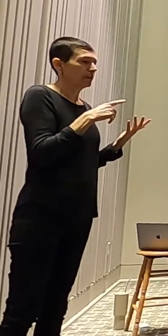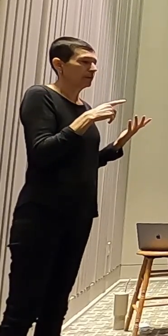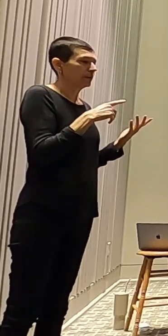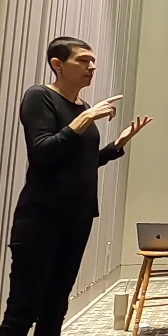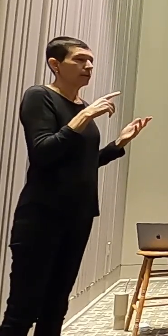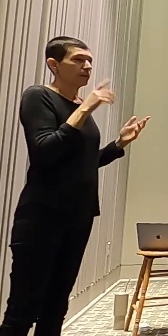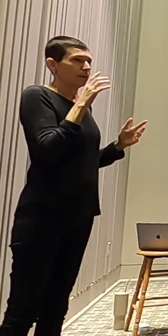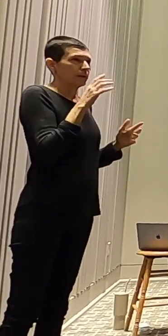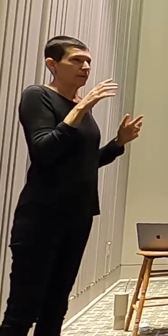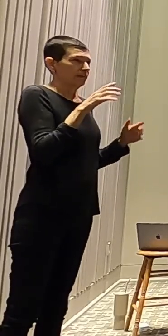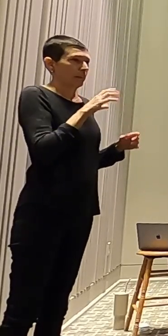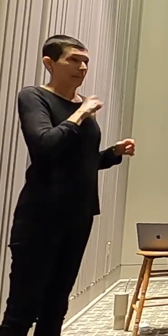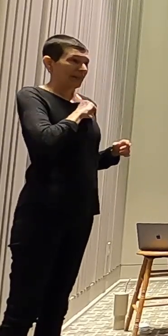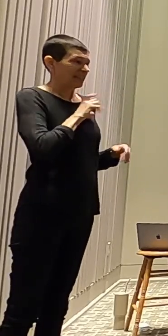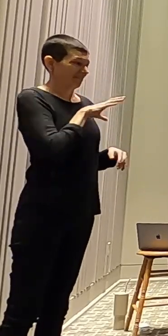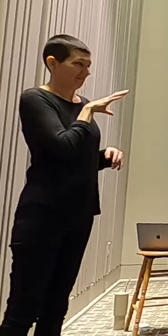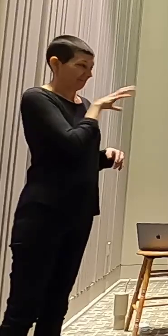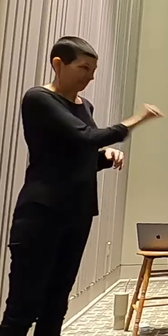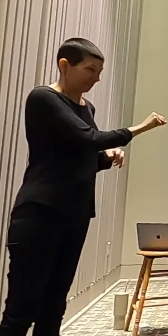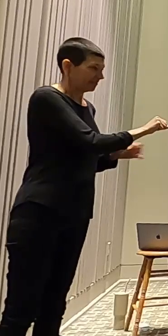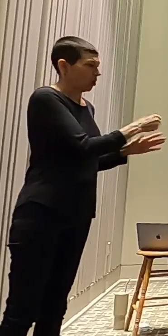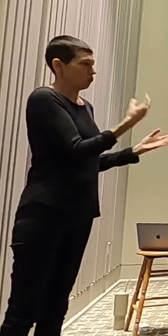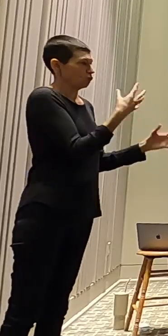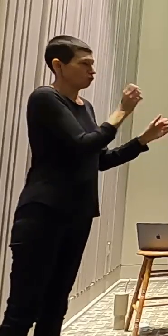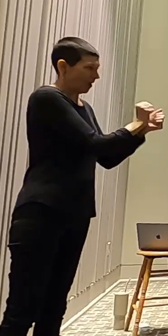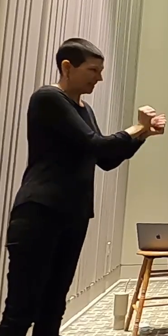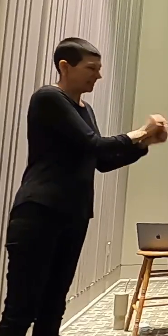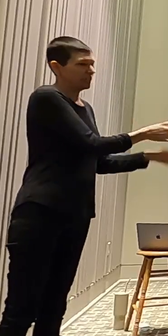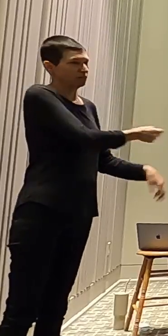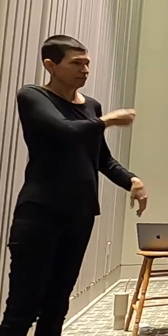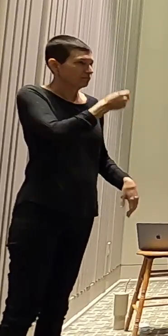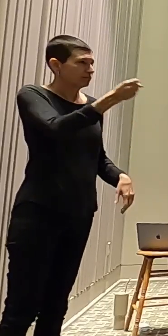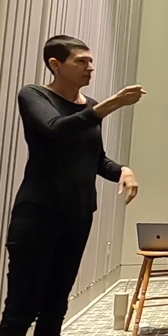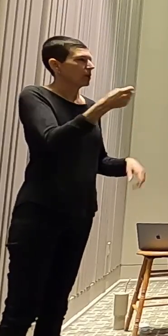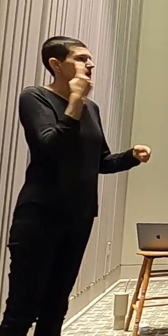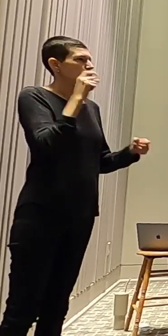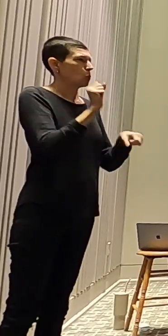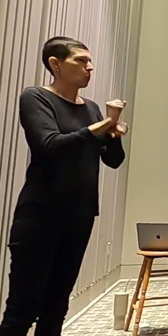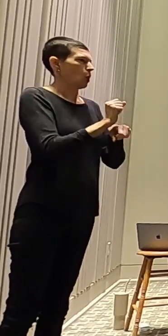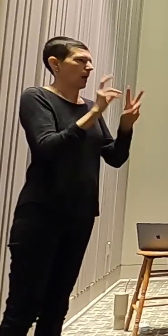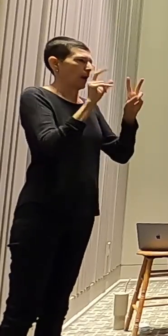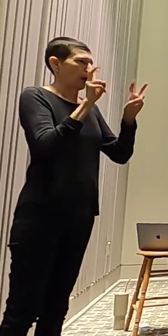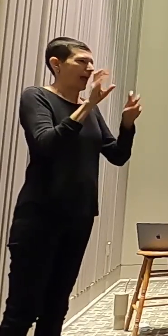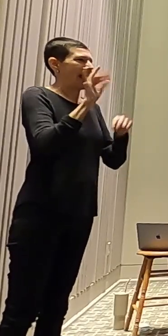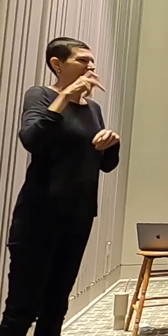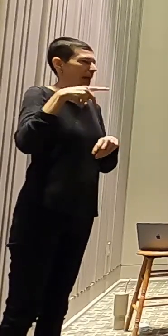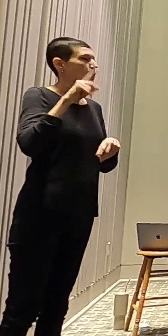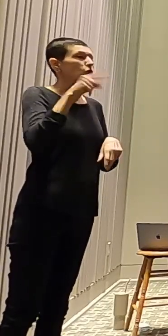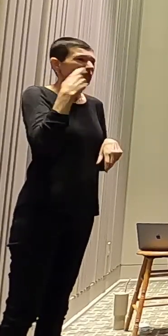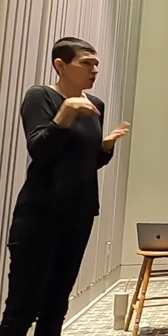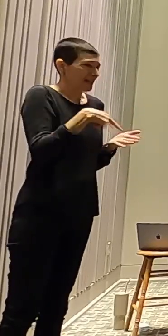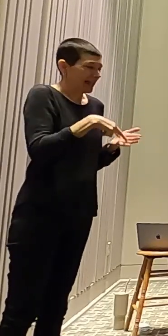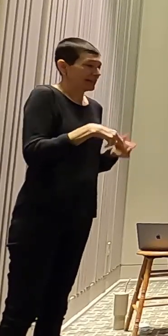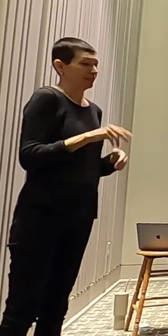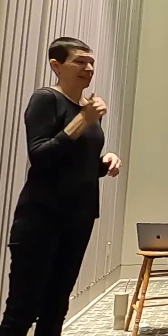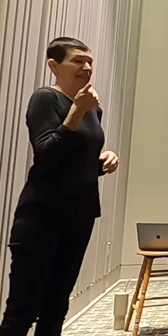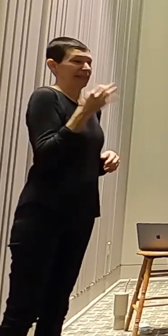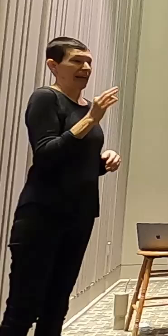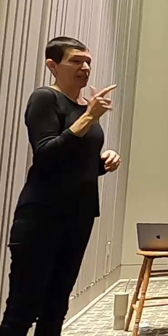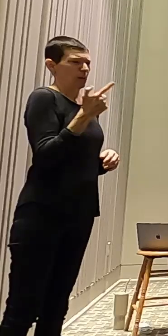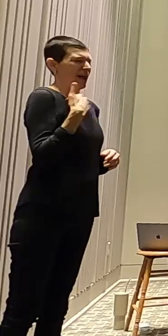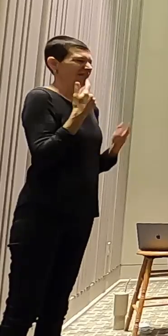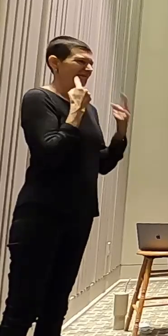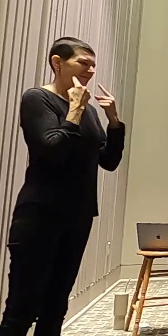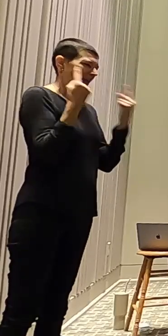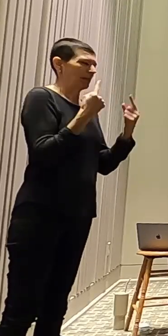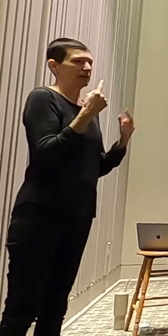were arrested. Many were taken to work camps just for dancing. In 1921, there was a famous